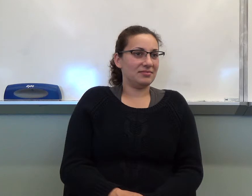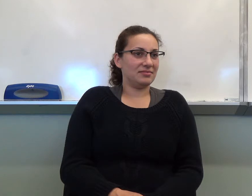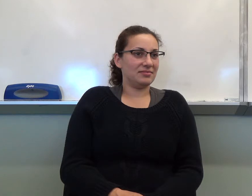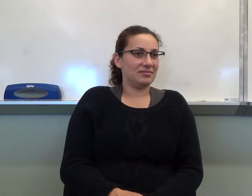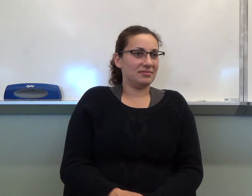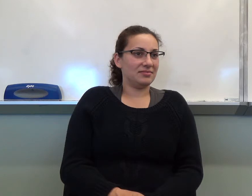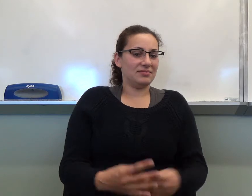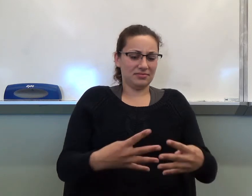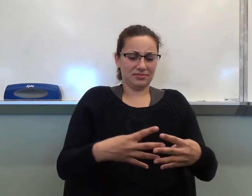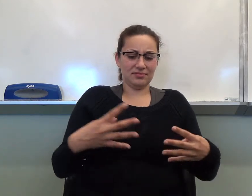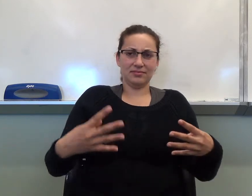with different numbers of degrees,